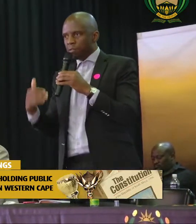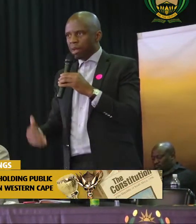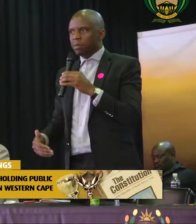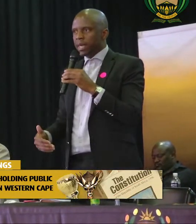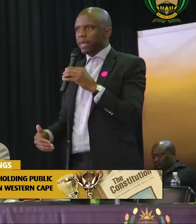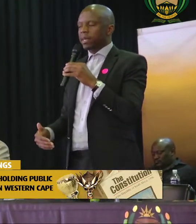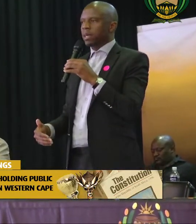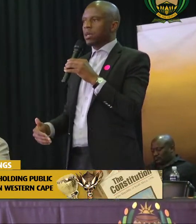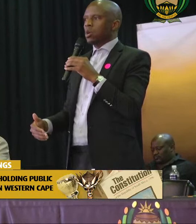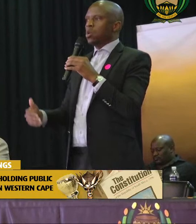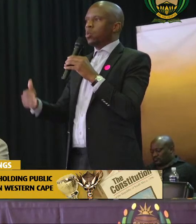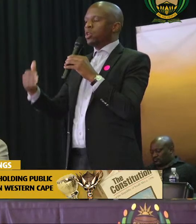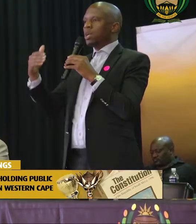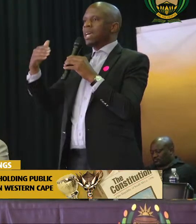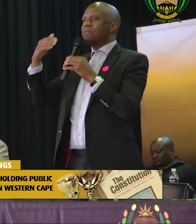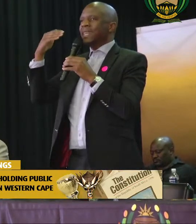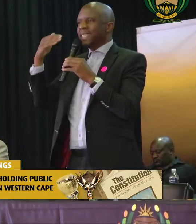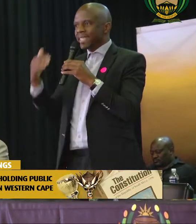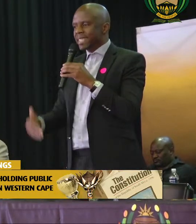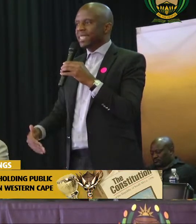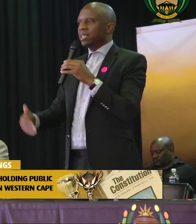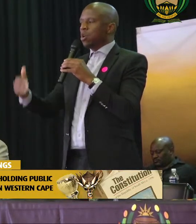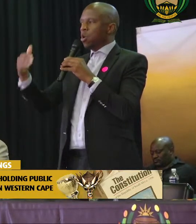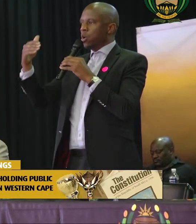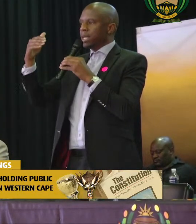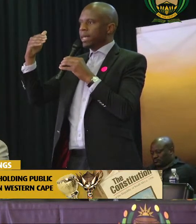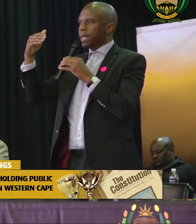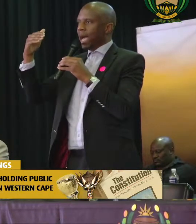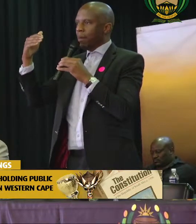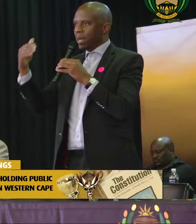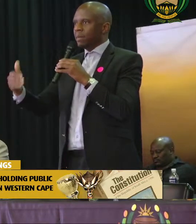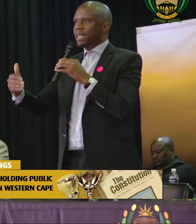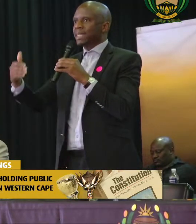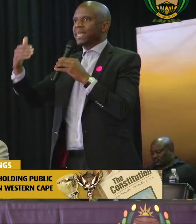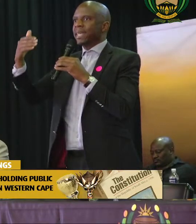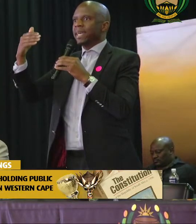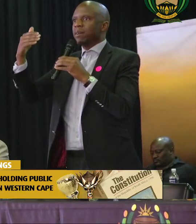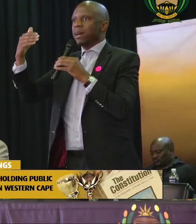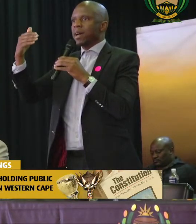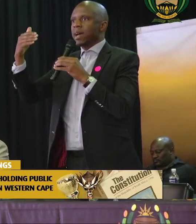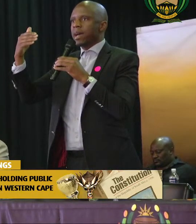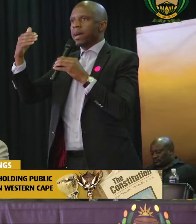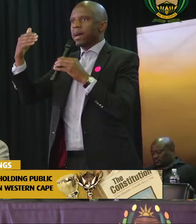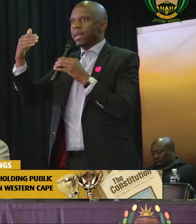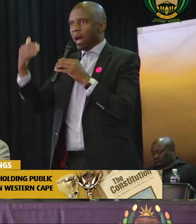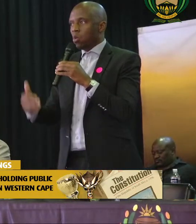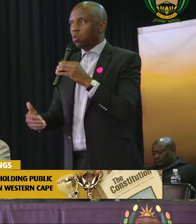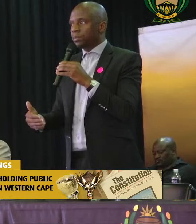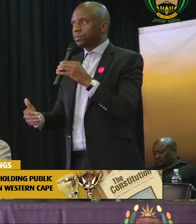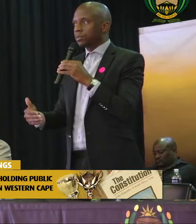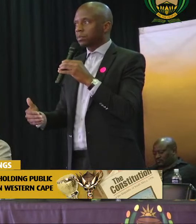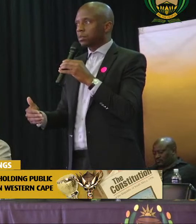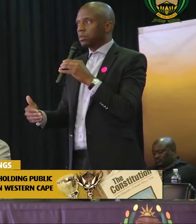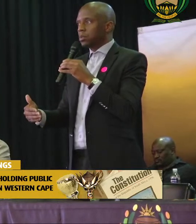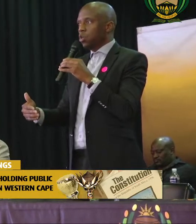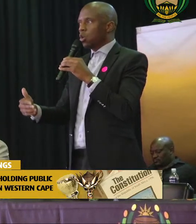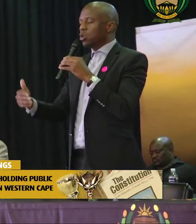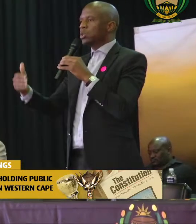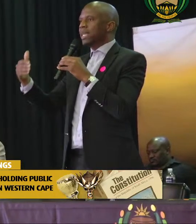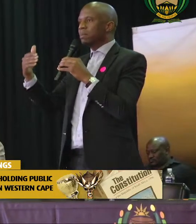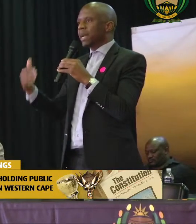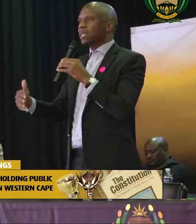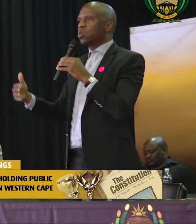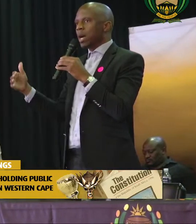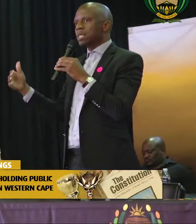can confirm here. We don't have a decision on the amendment now. We're going